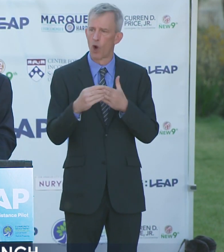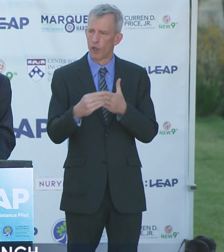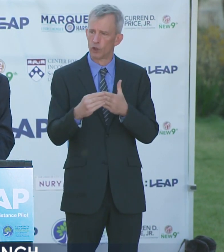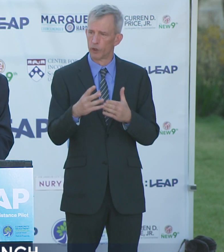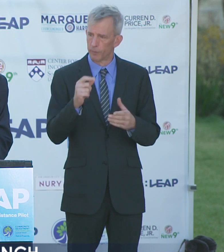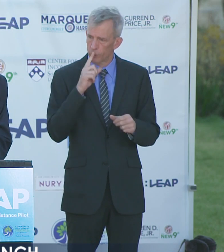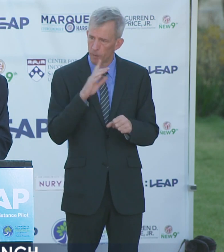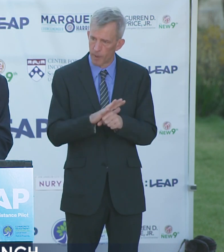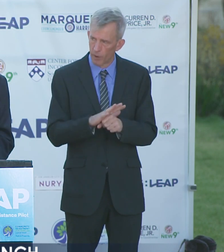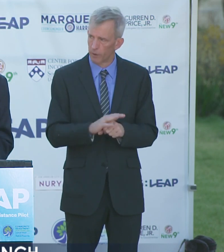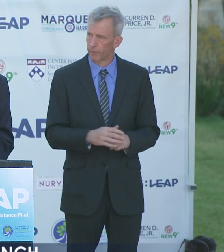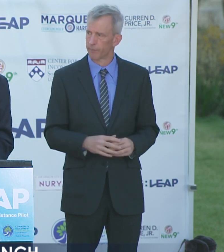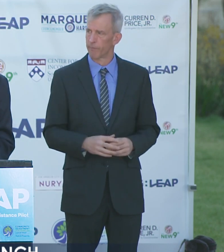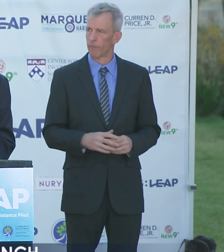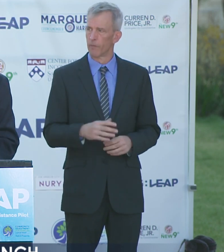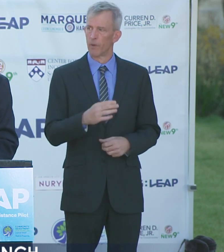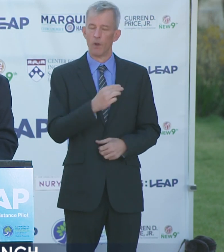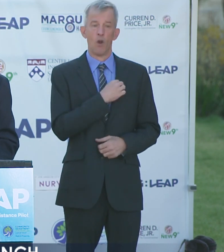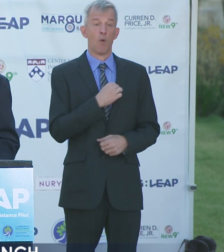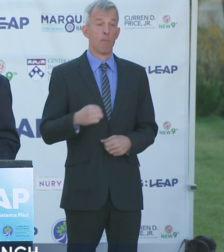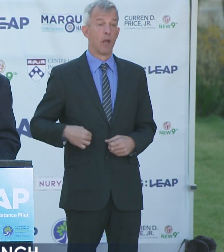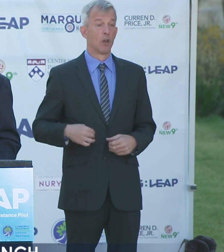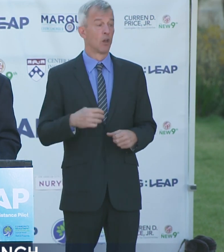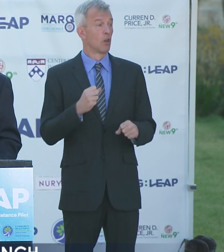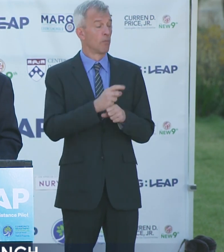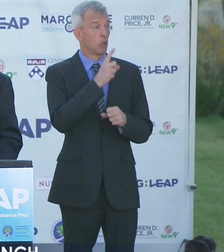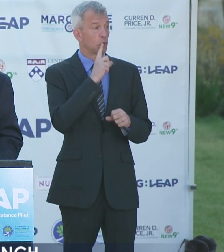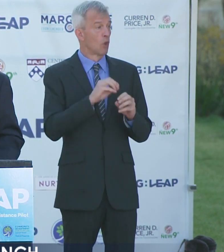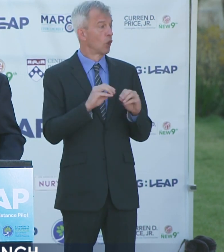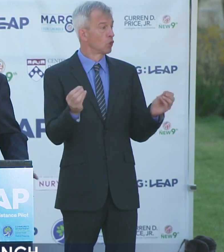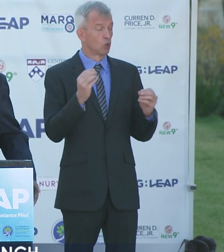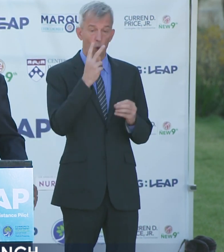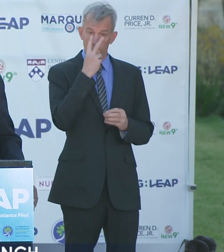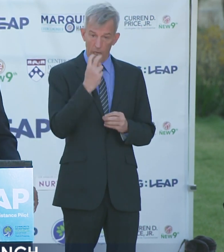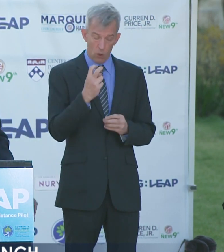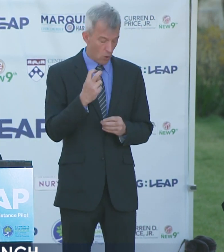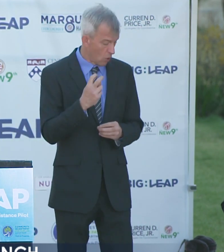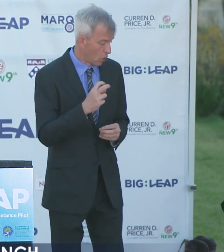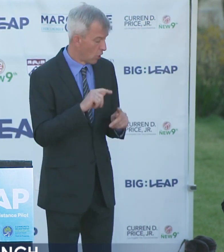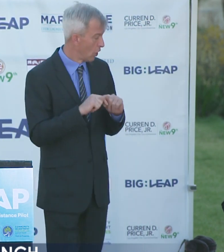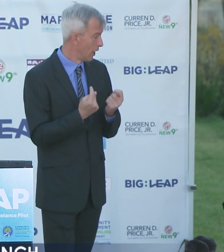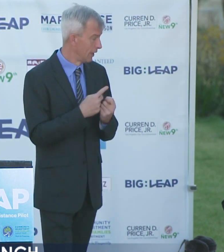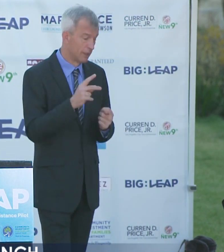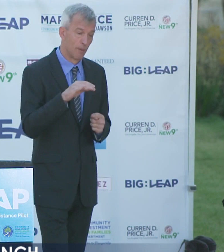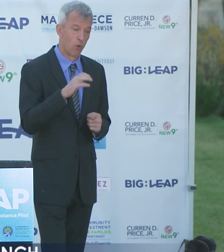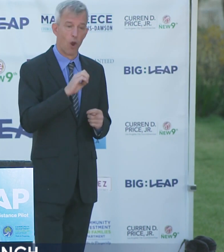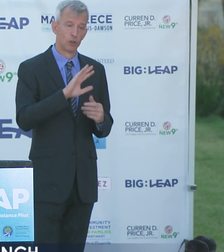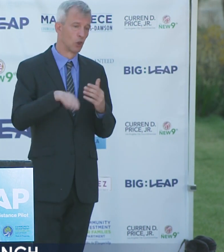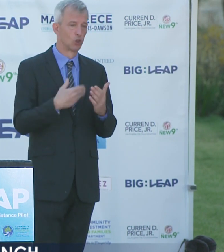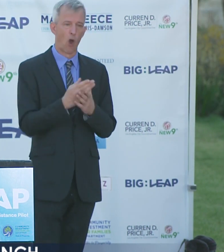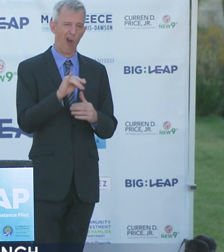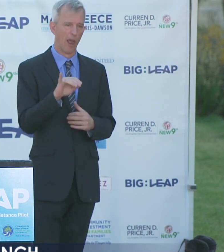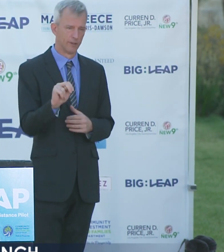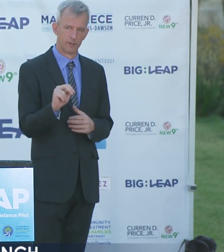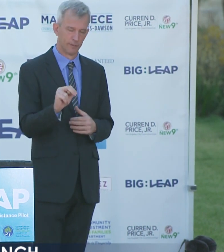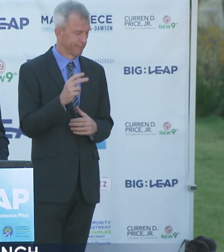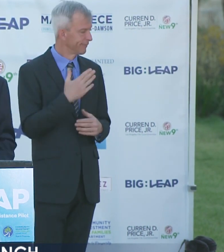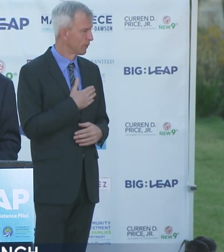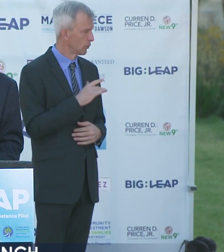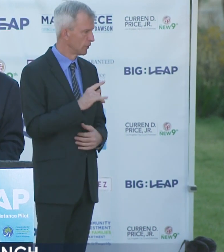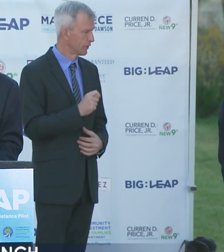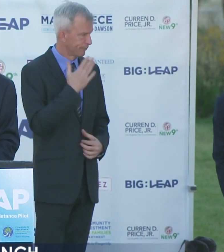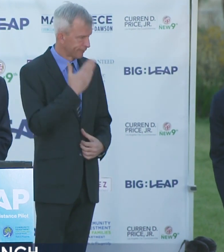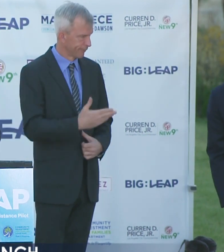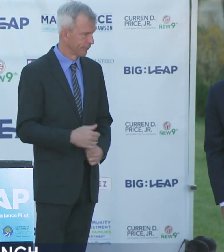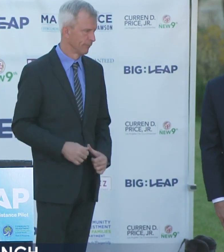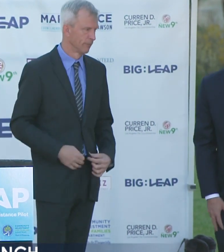this. And Mayor, let there be no doubt, Team Price is all in, all hands on deck, and we appreciate it. Thank you.